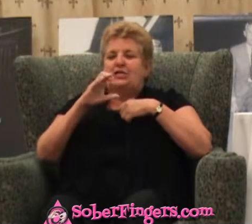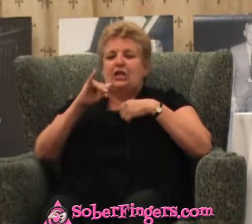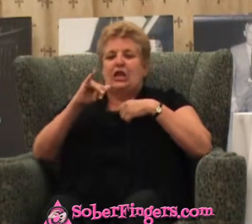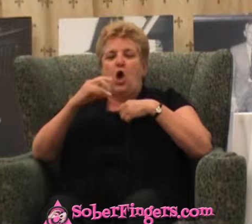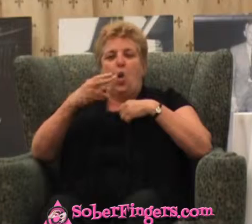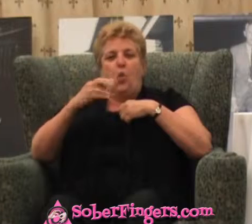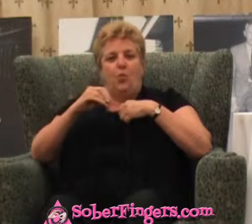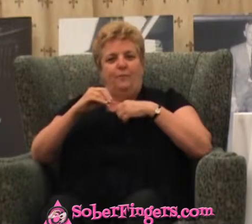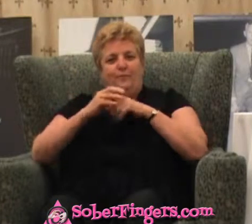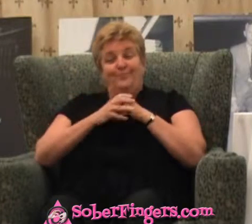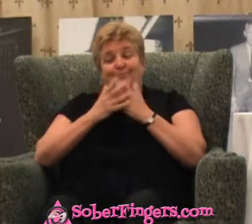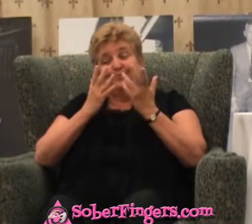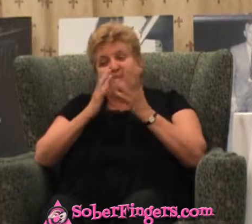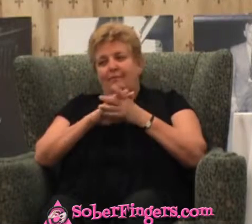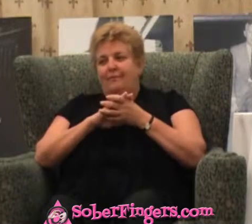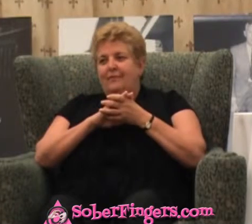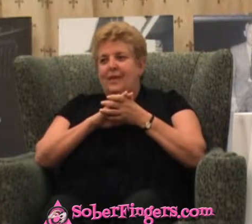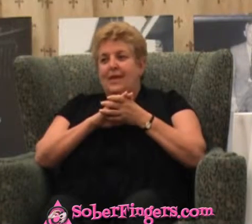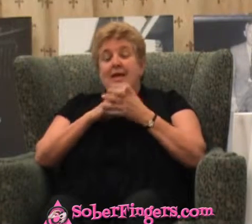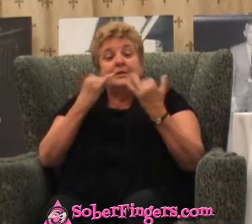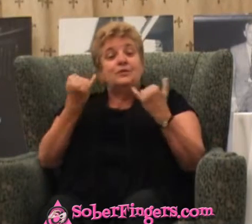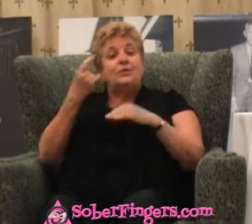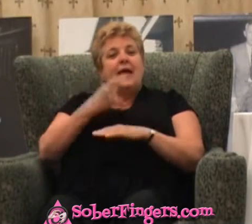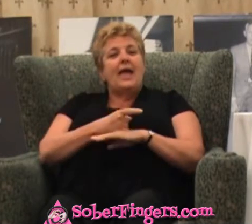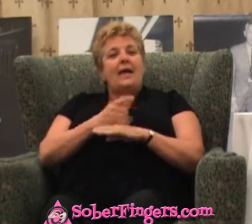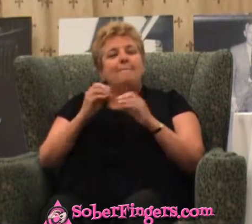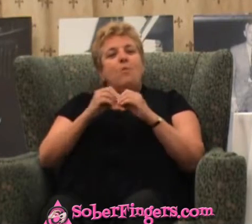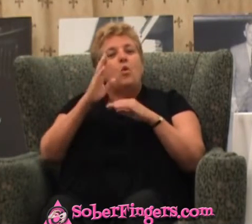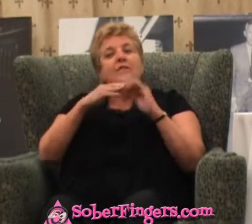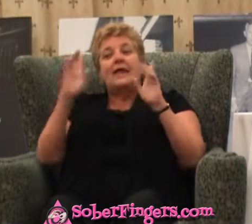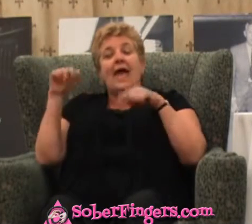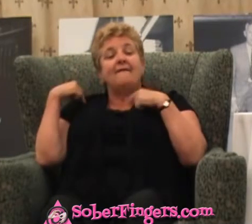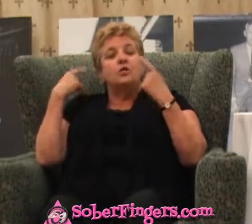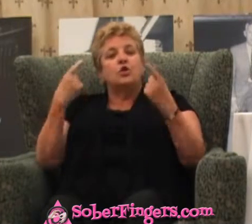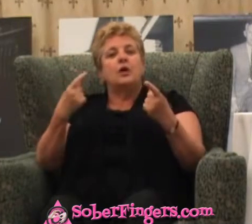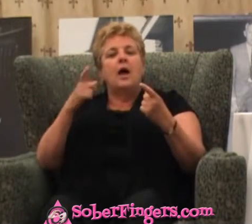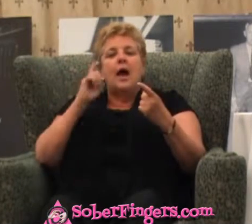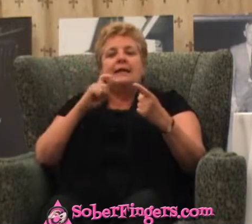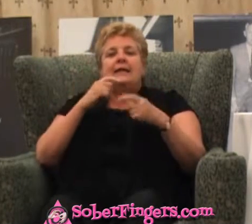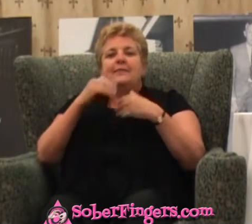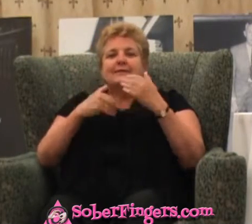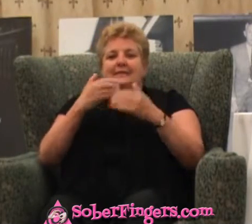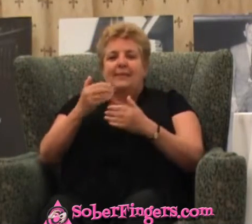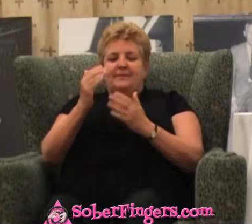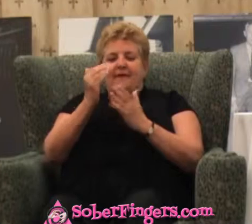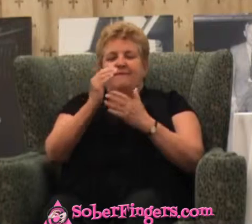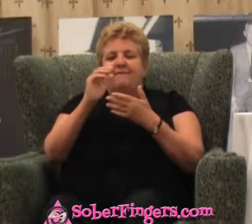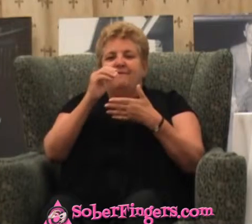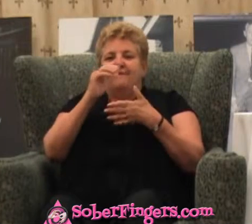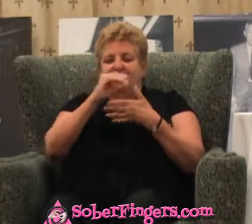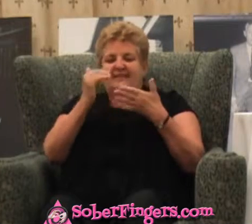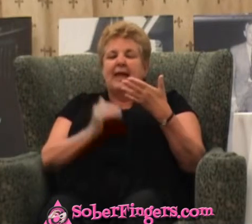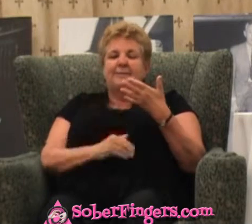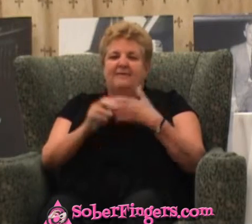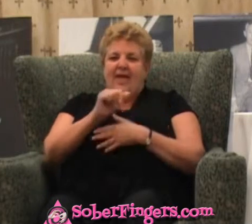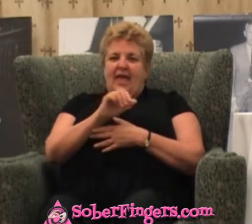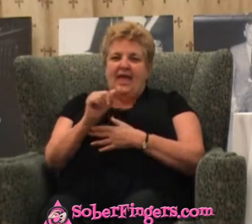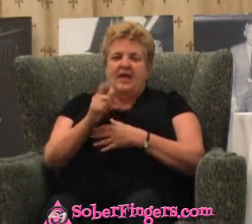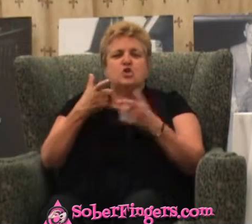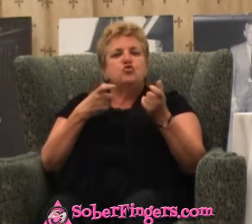And so today, more than ever, I need the steps of Alcoholics Anonymous to treat everything that's wrong